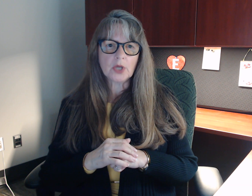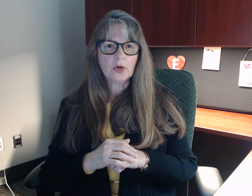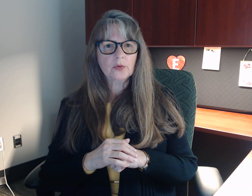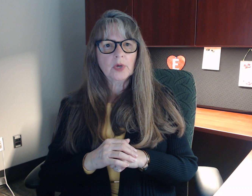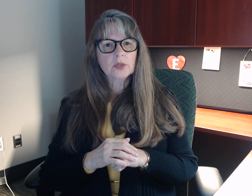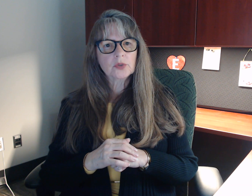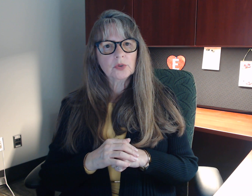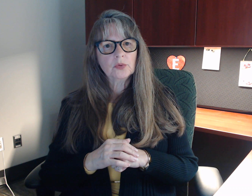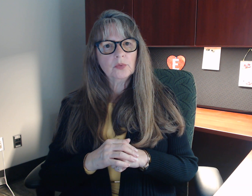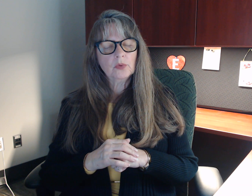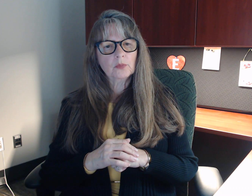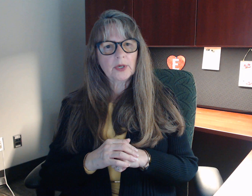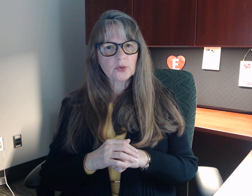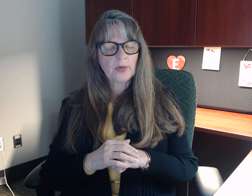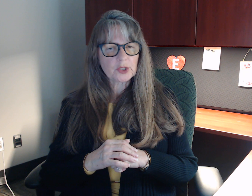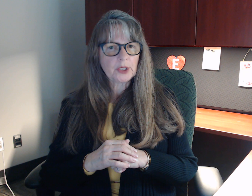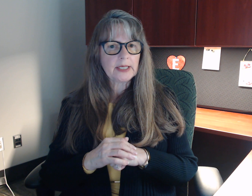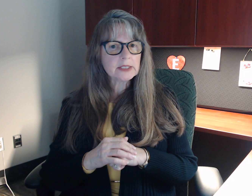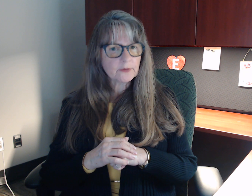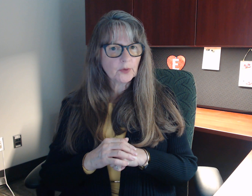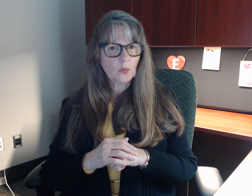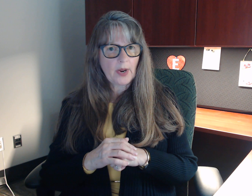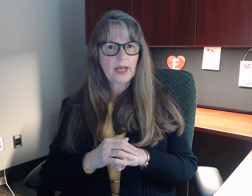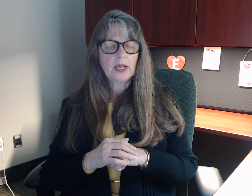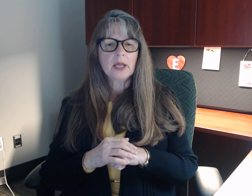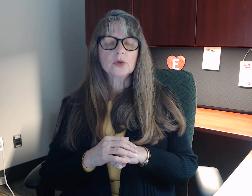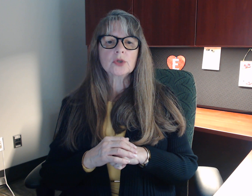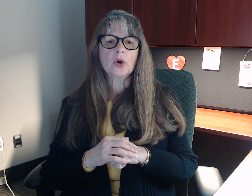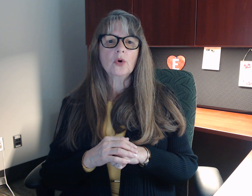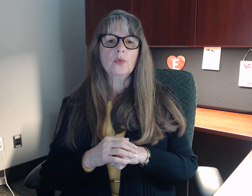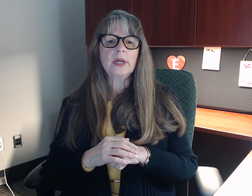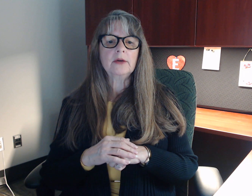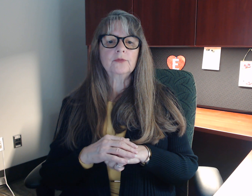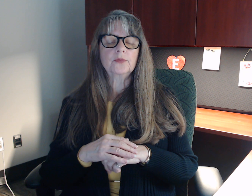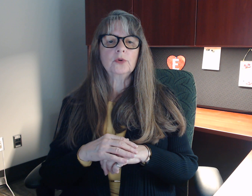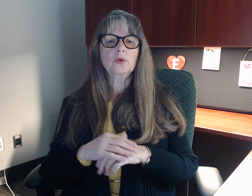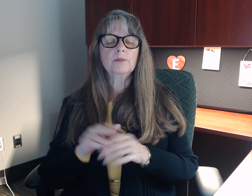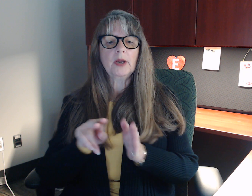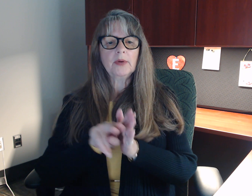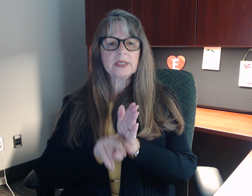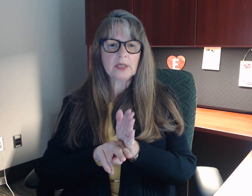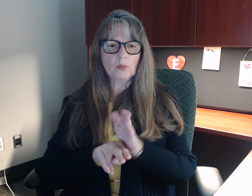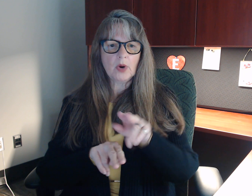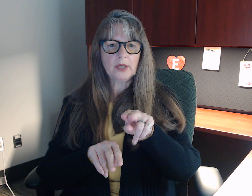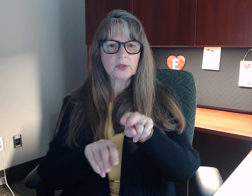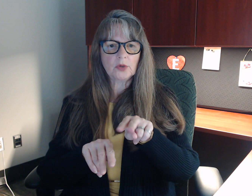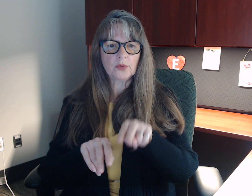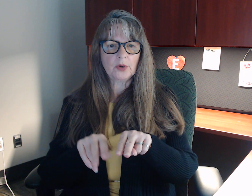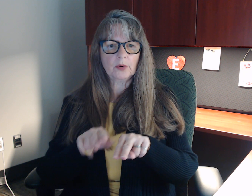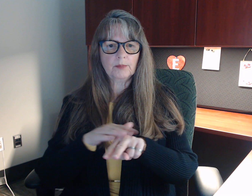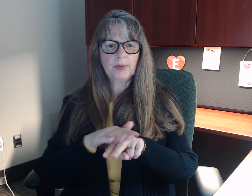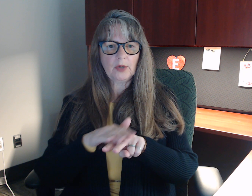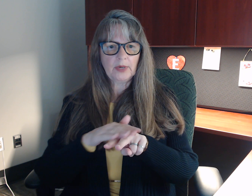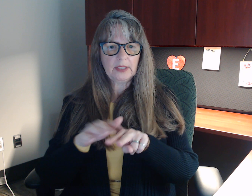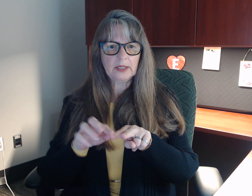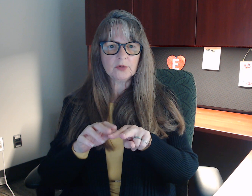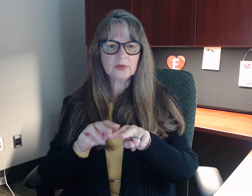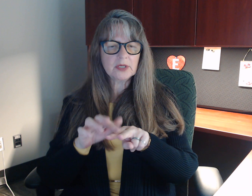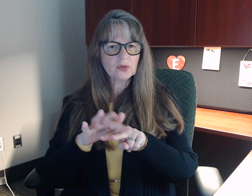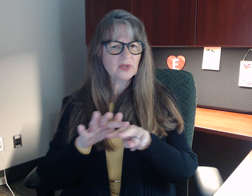also do resurrection in a different way. So if you bury someone, so they're buried, and here, these are the